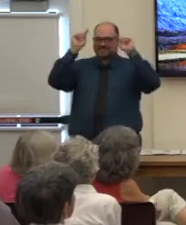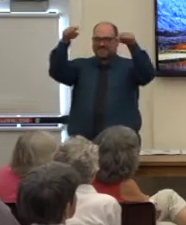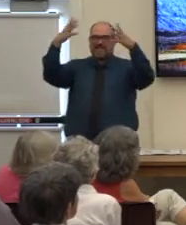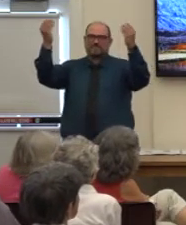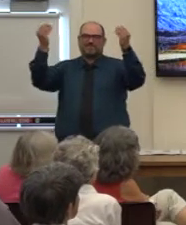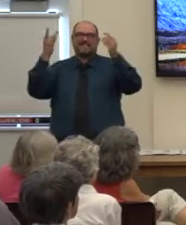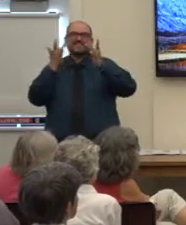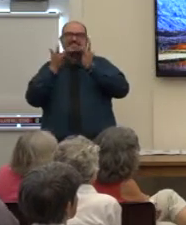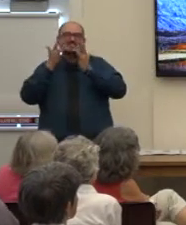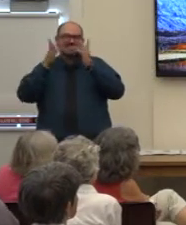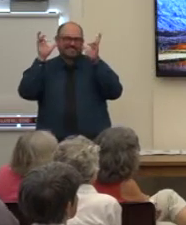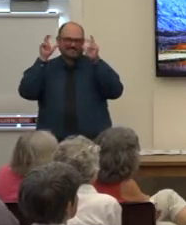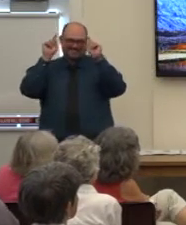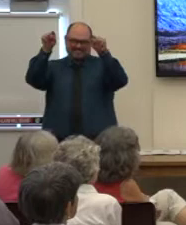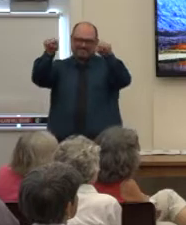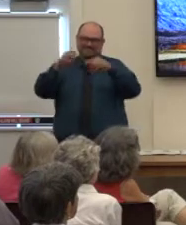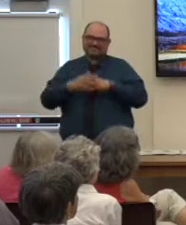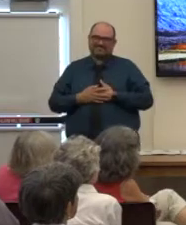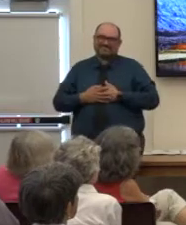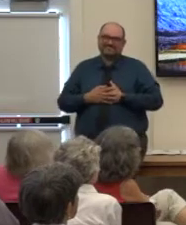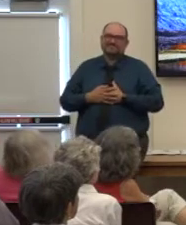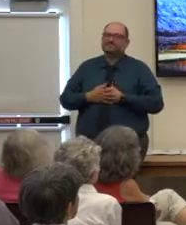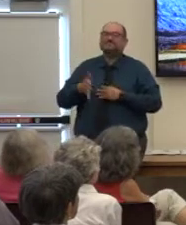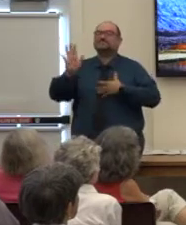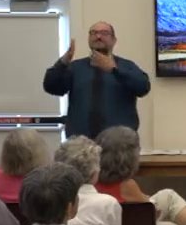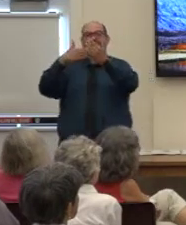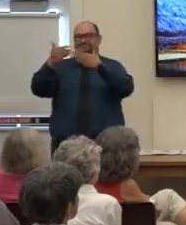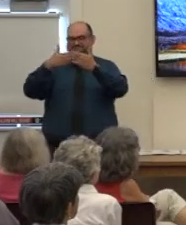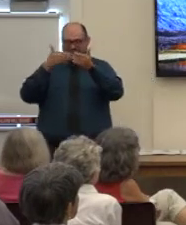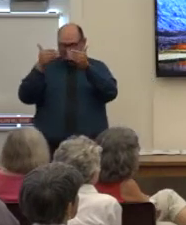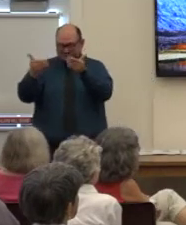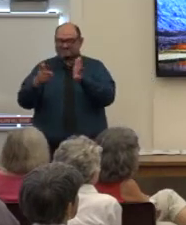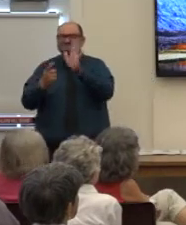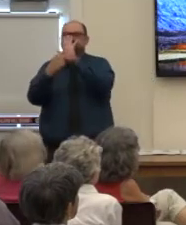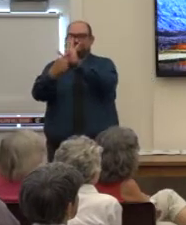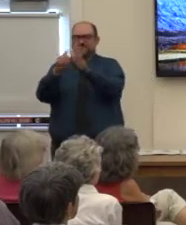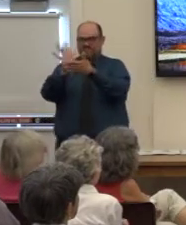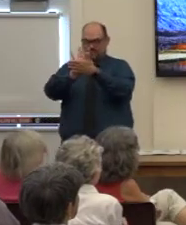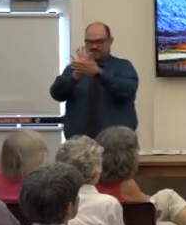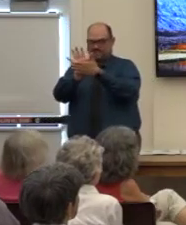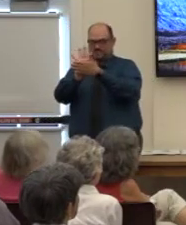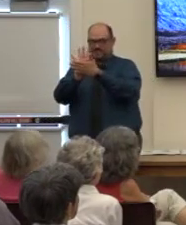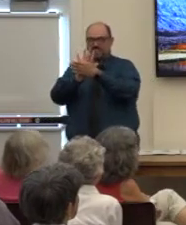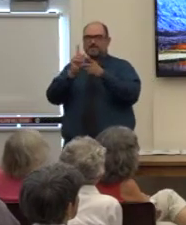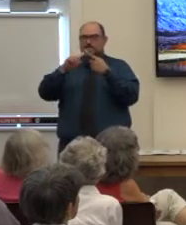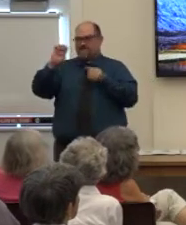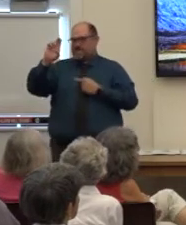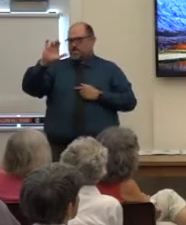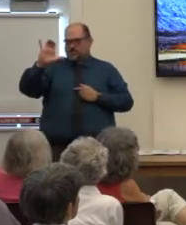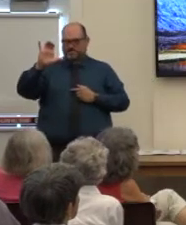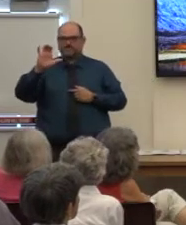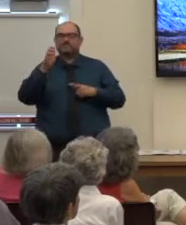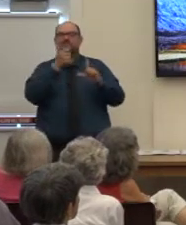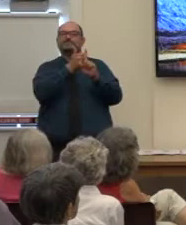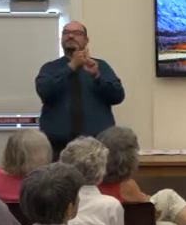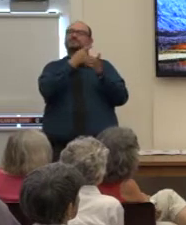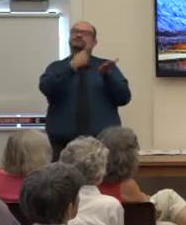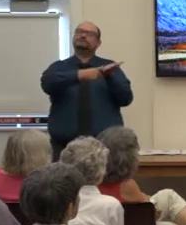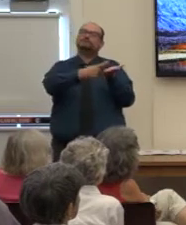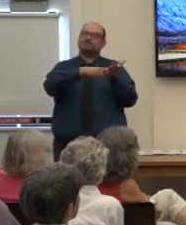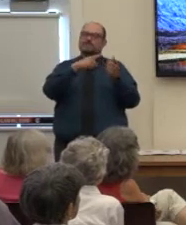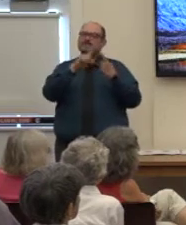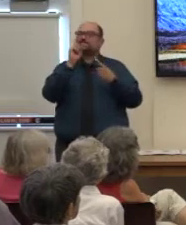So I'm gonna play, as I said, a piece of Eric Cottle talking about the deaf community and what